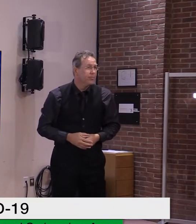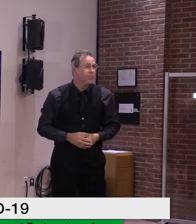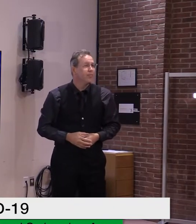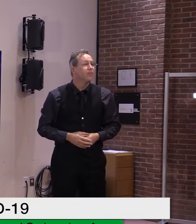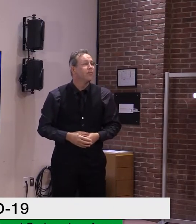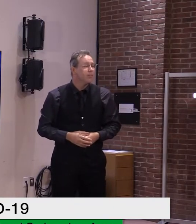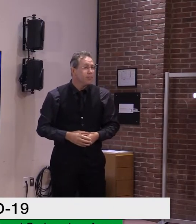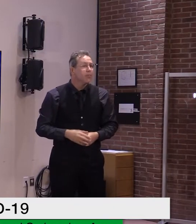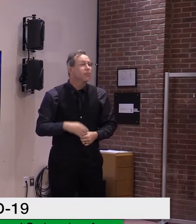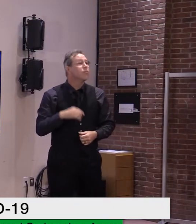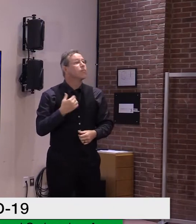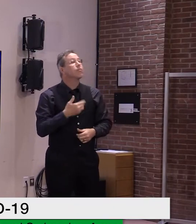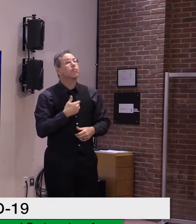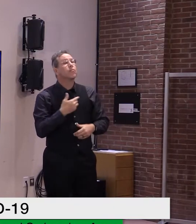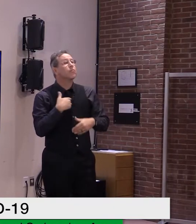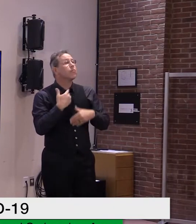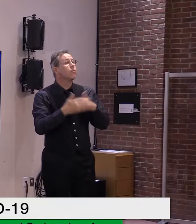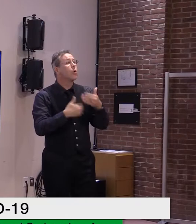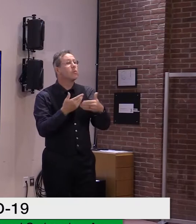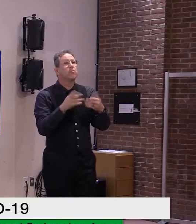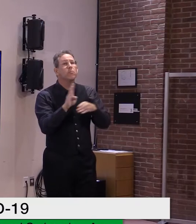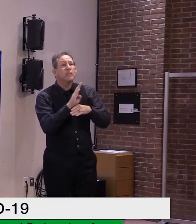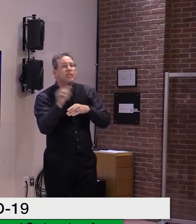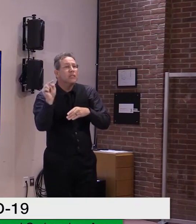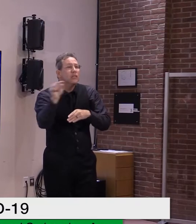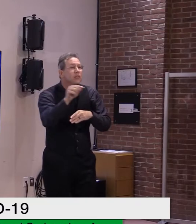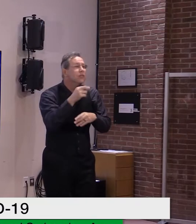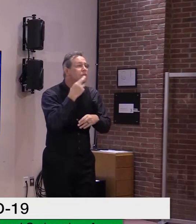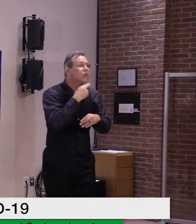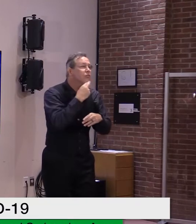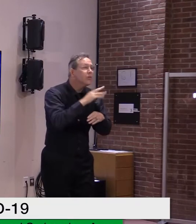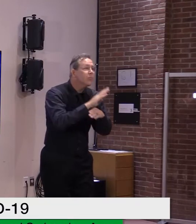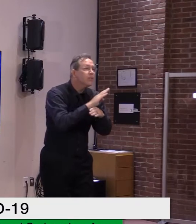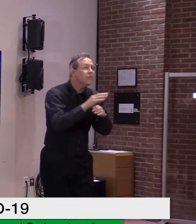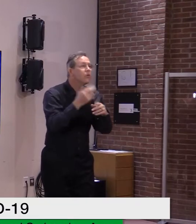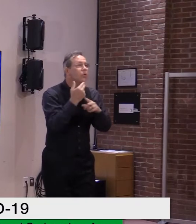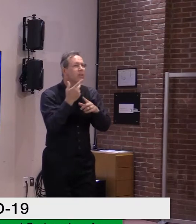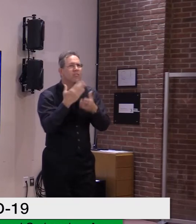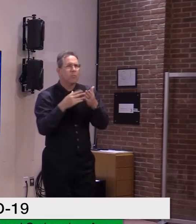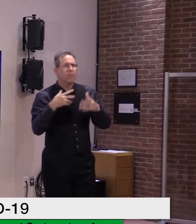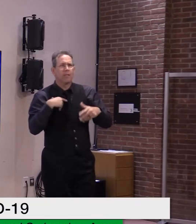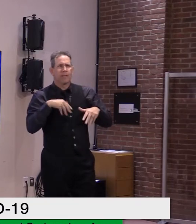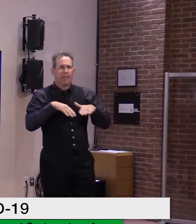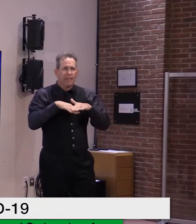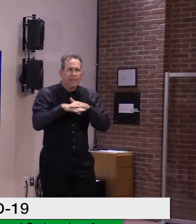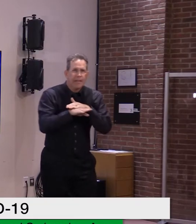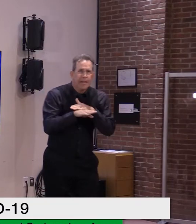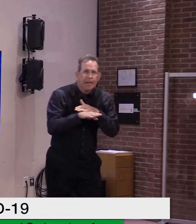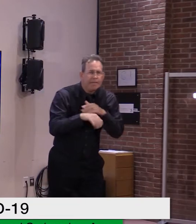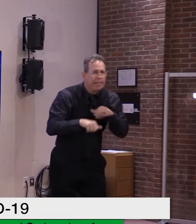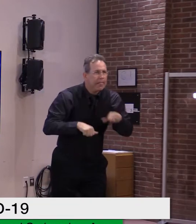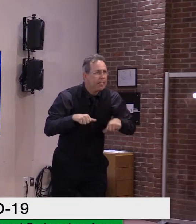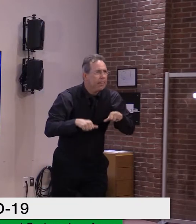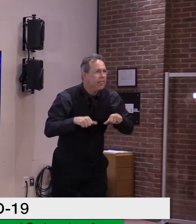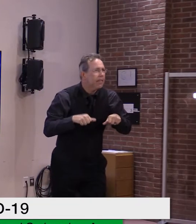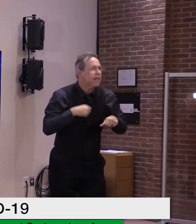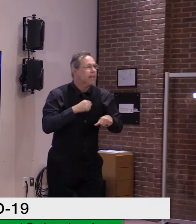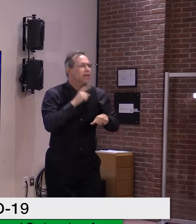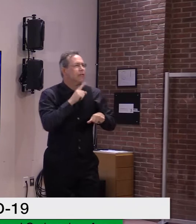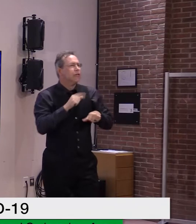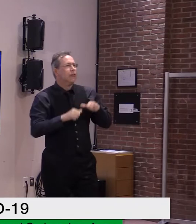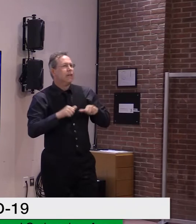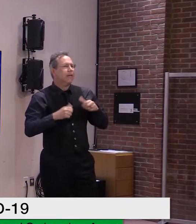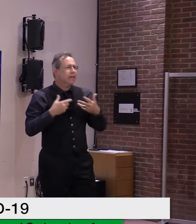some anxiety for those out there, we wanted to analyze the COVID-19 trends in three other New England states that have